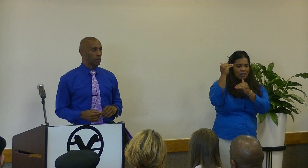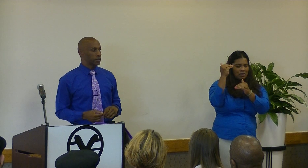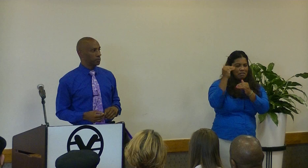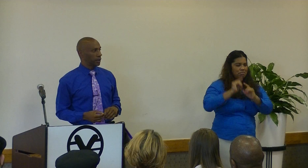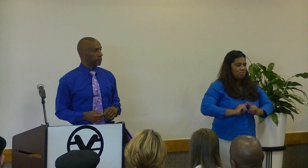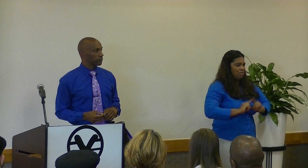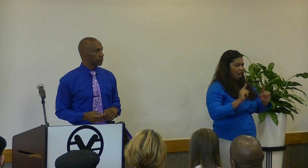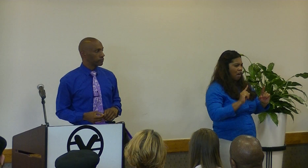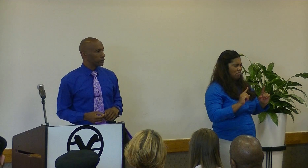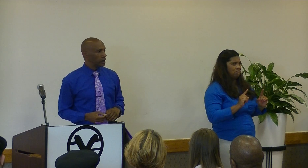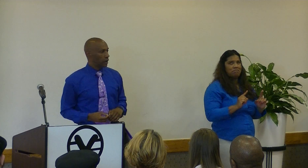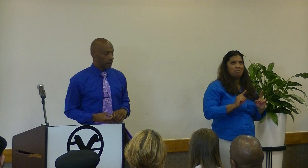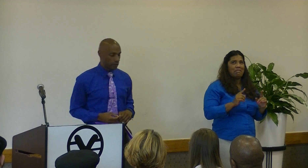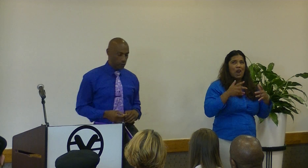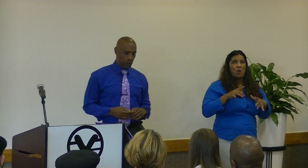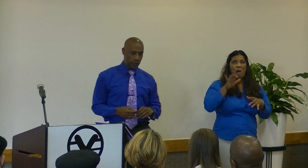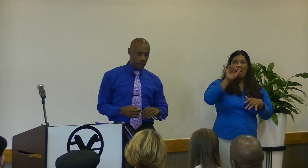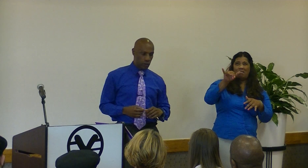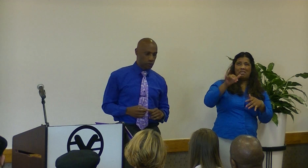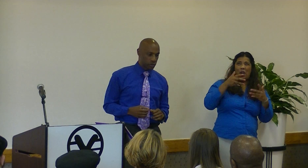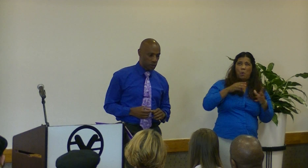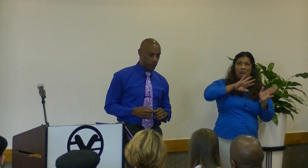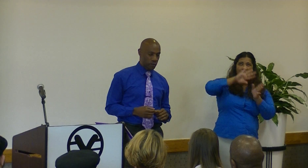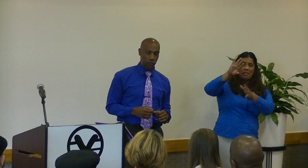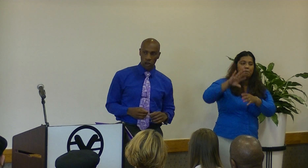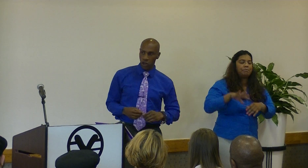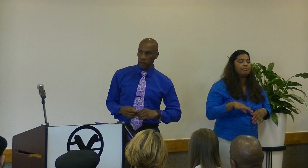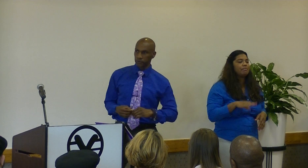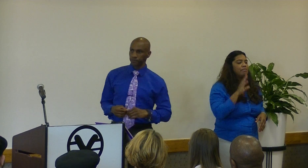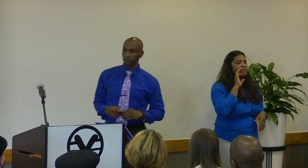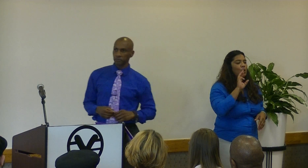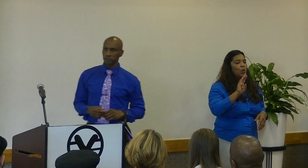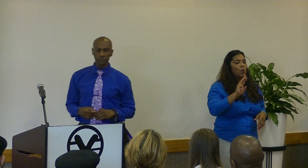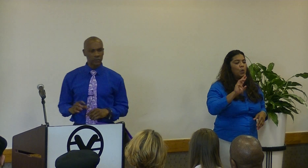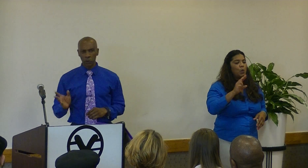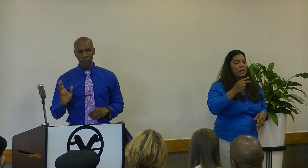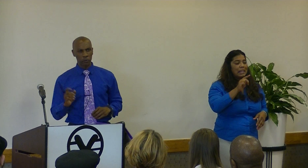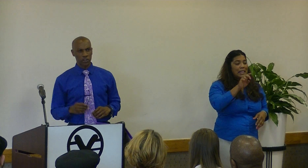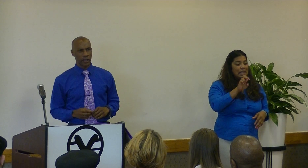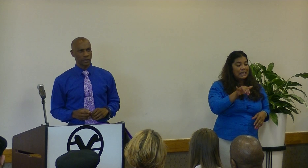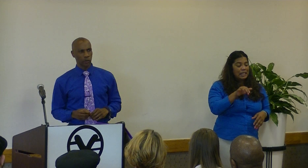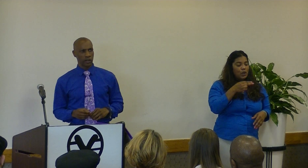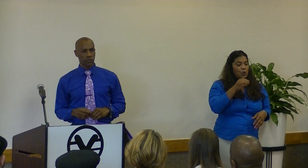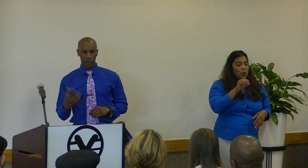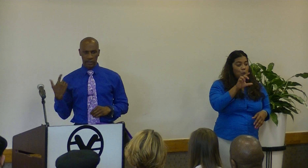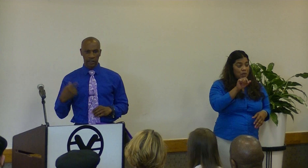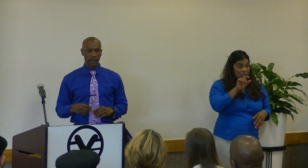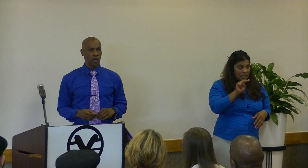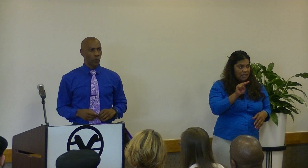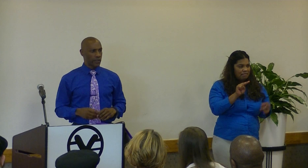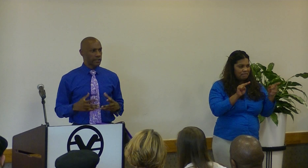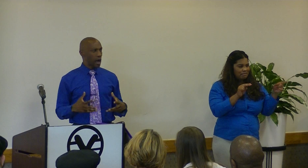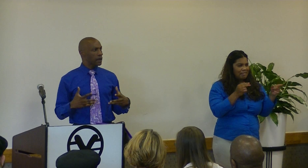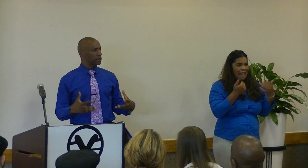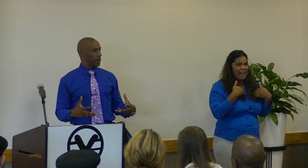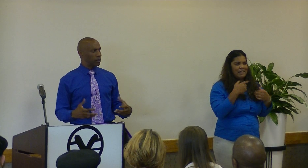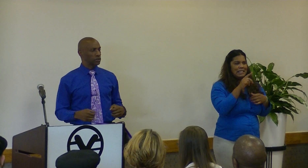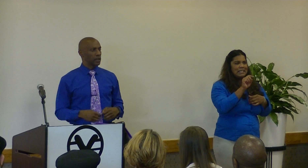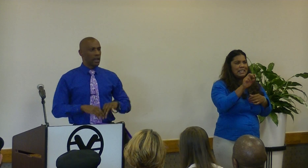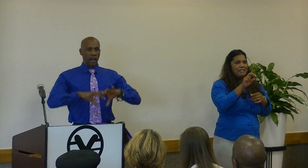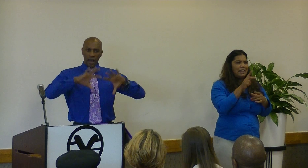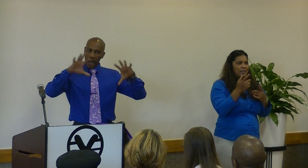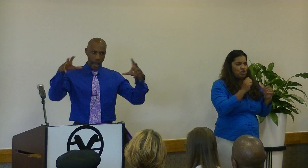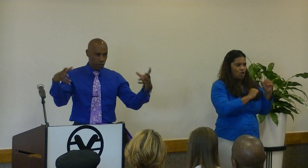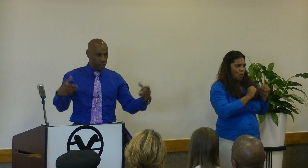not who I want to be? There was a Whitney Houston special on, I don't remember what channel it was, recently, where they talked